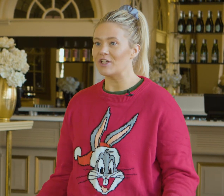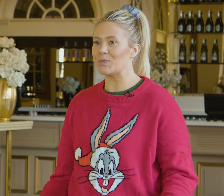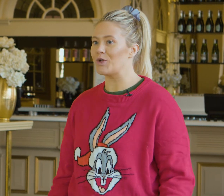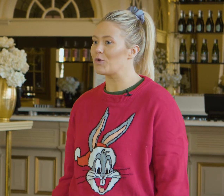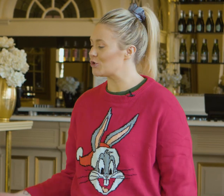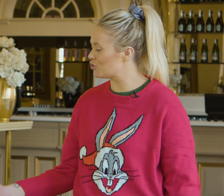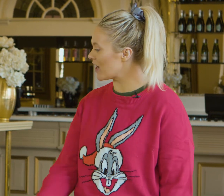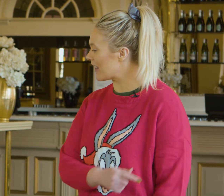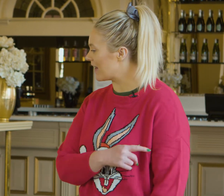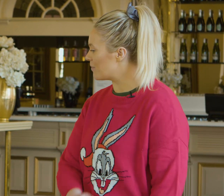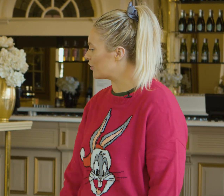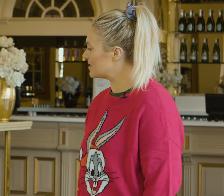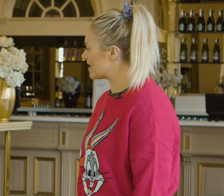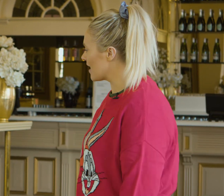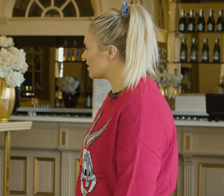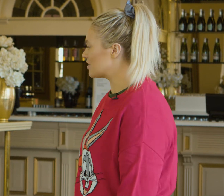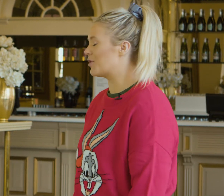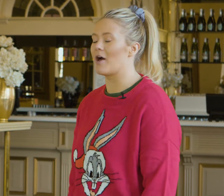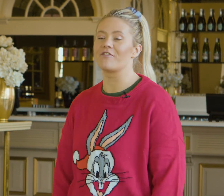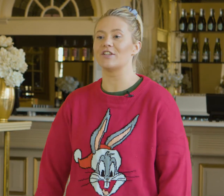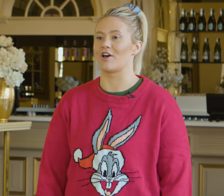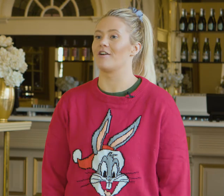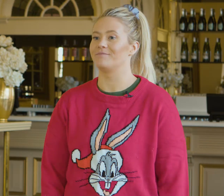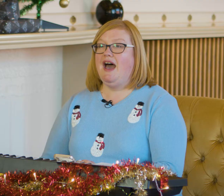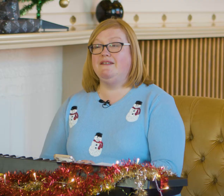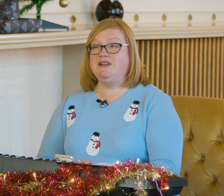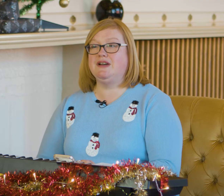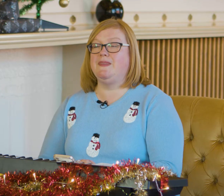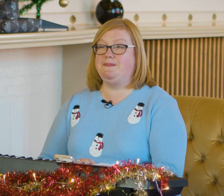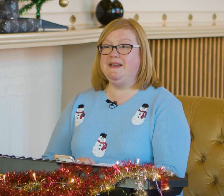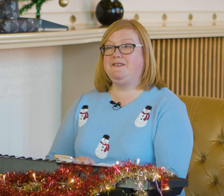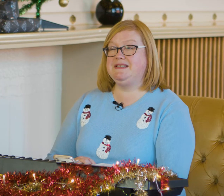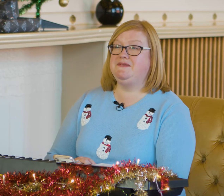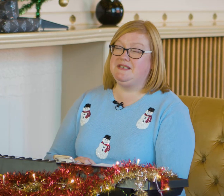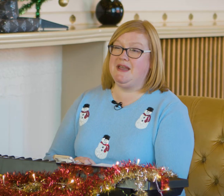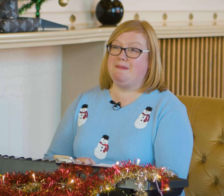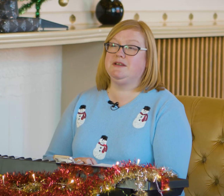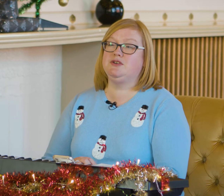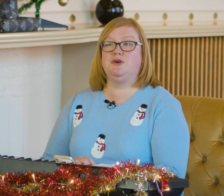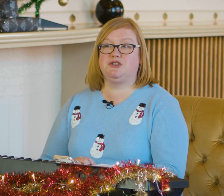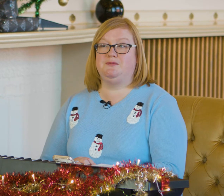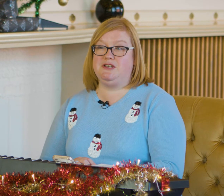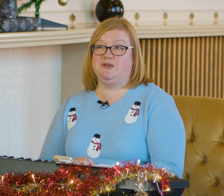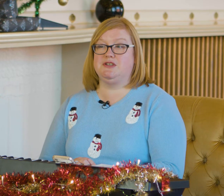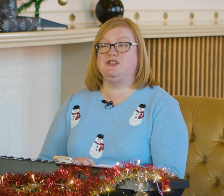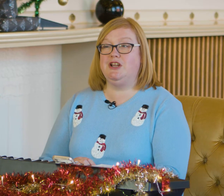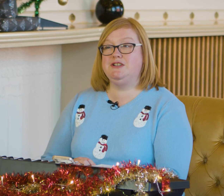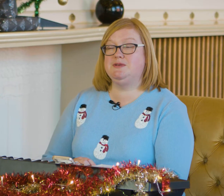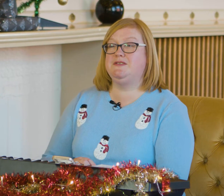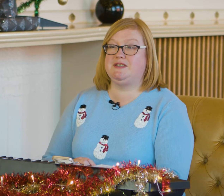we're going to go straight in and we're going to sing some of the song. Have a look at the Big Festive Sing Makaton workshop videos to learn some of the signs